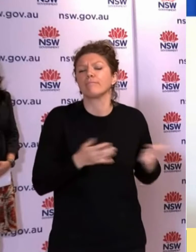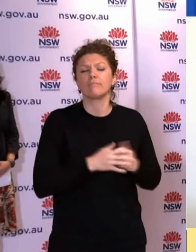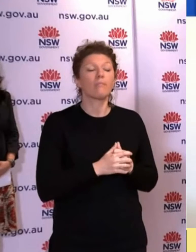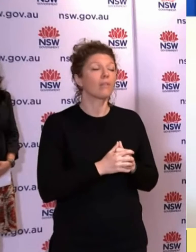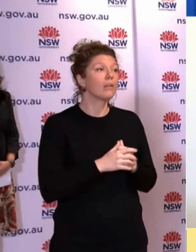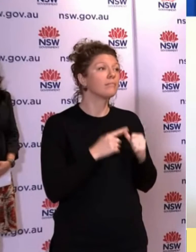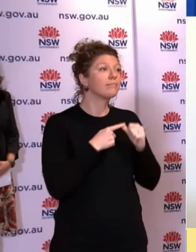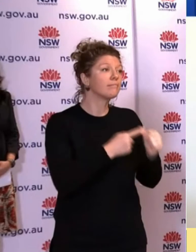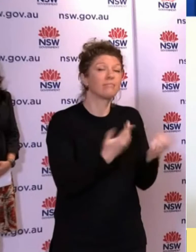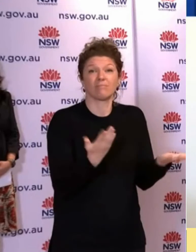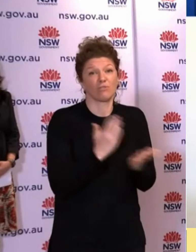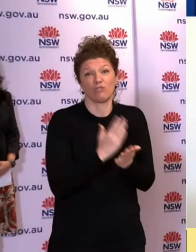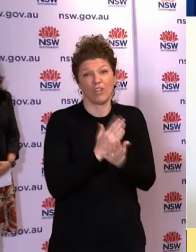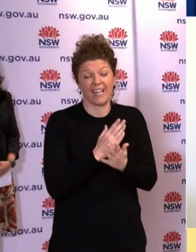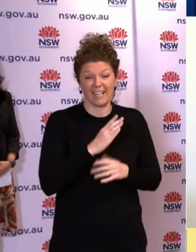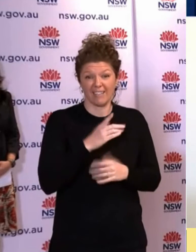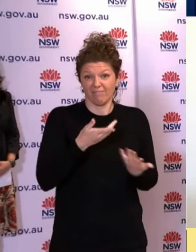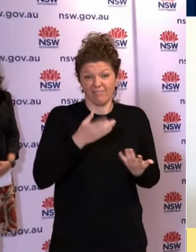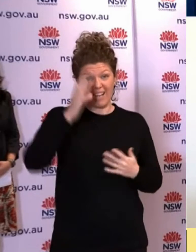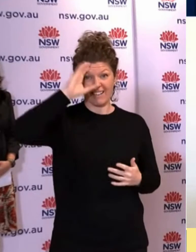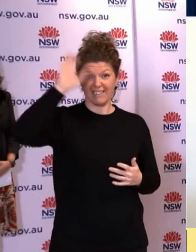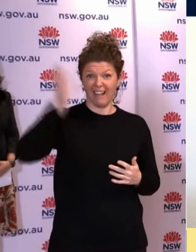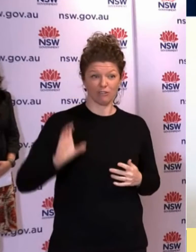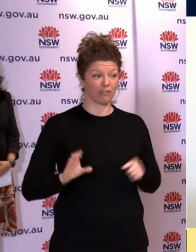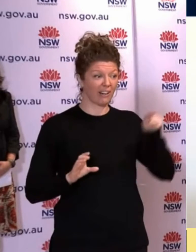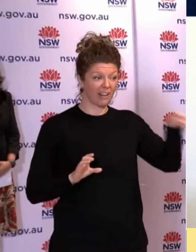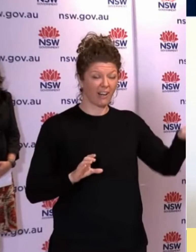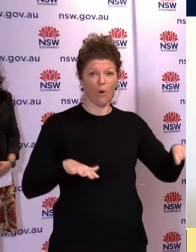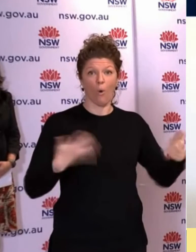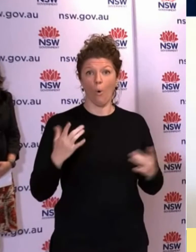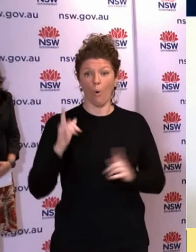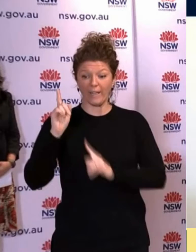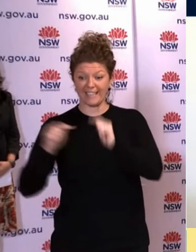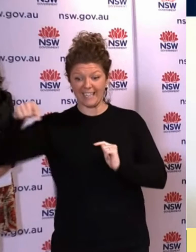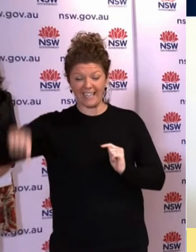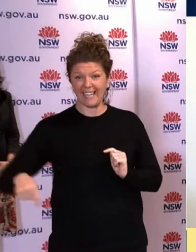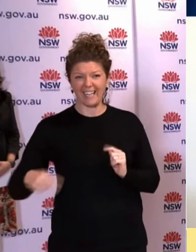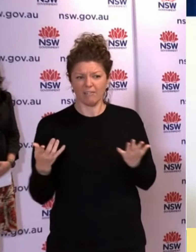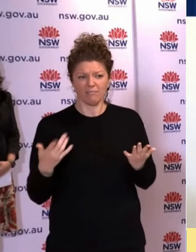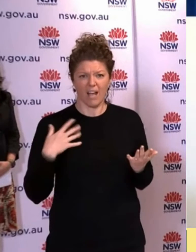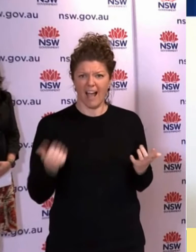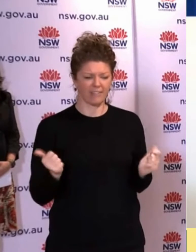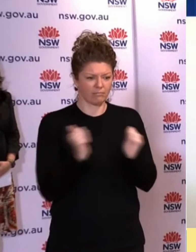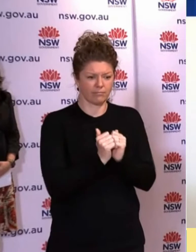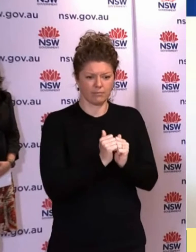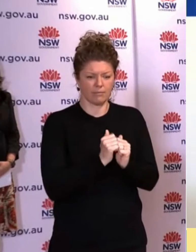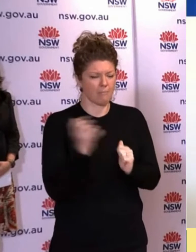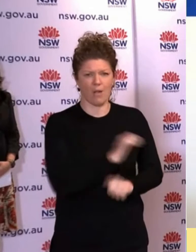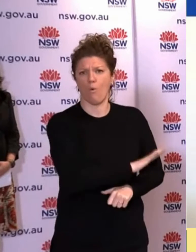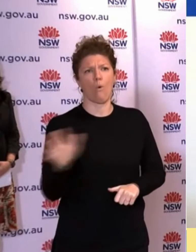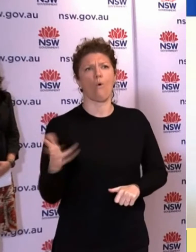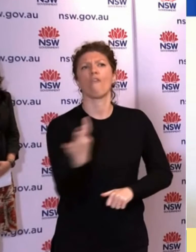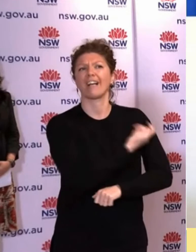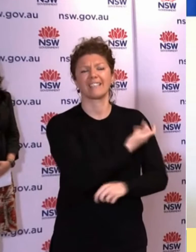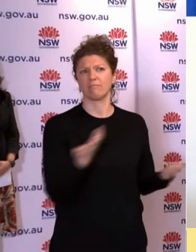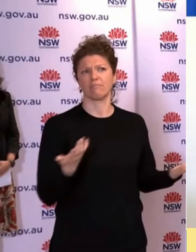country was in the group that the federal government agreed they would be vaccinating. But at this point, New South Wales Health is